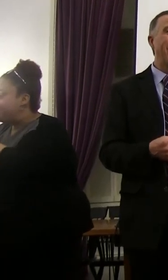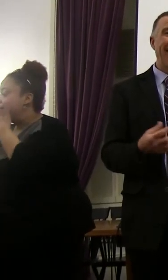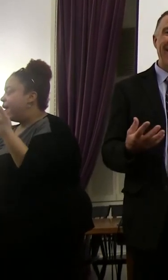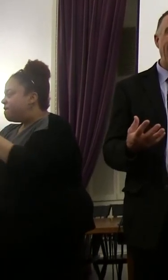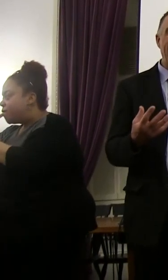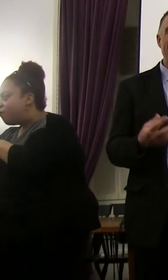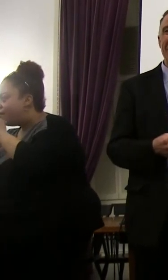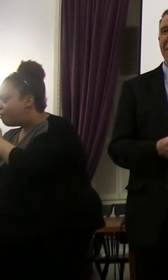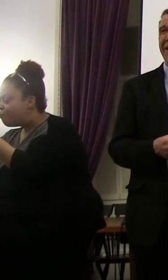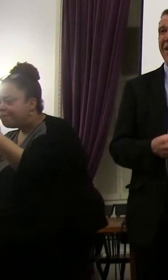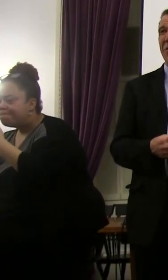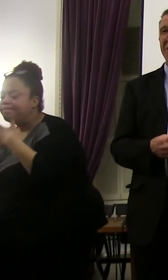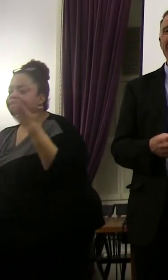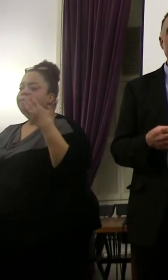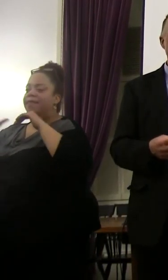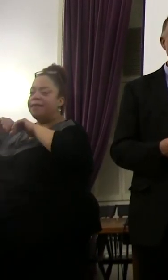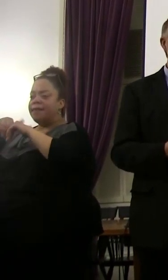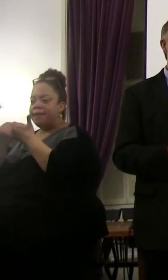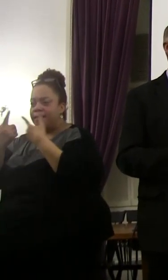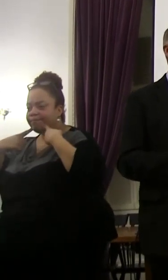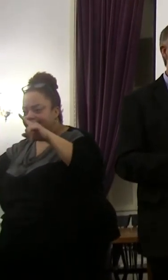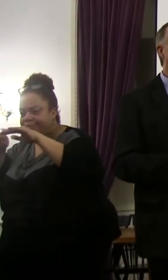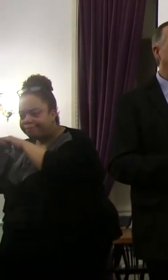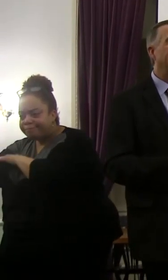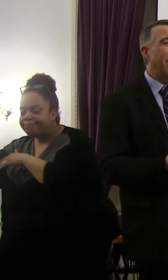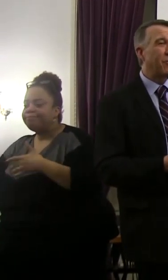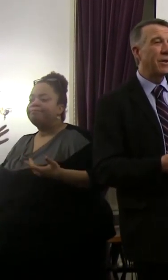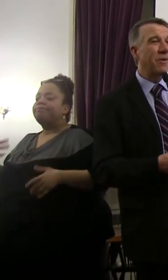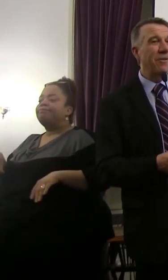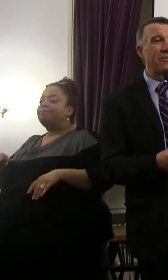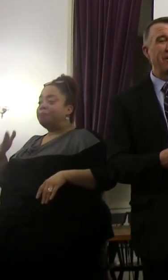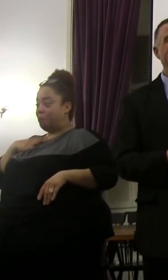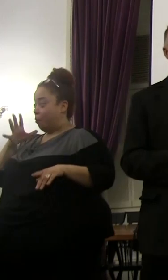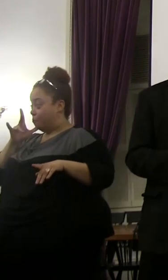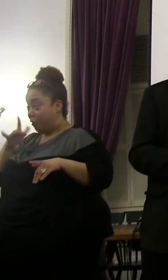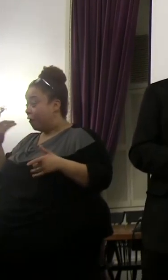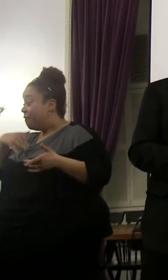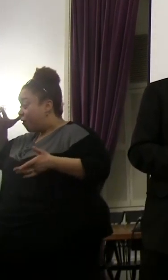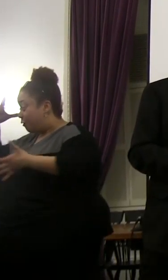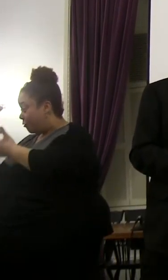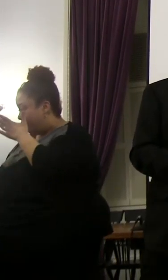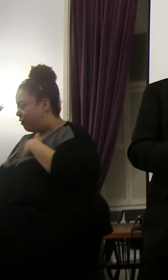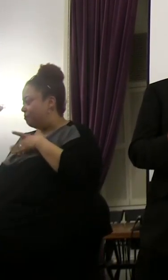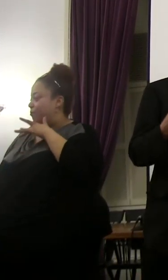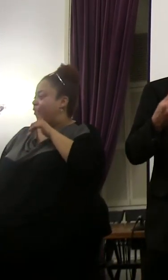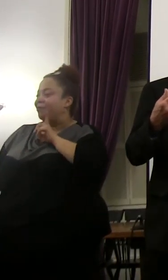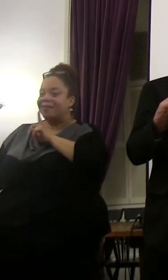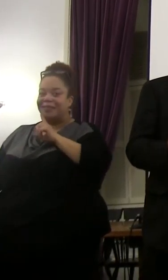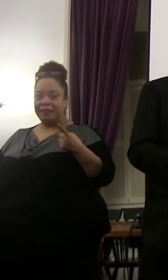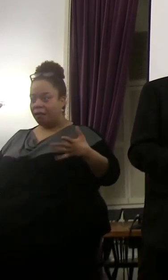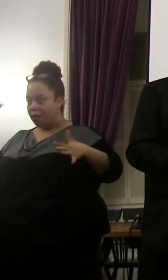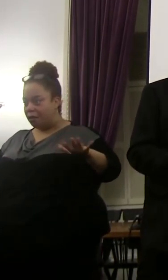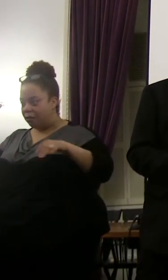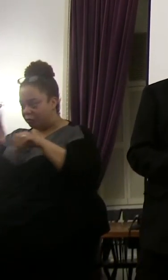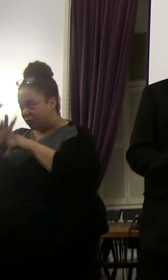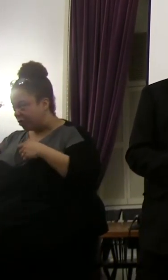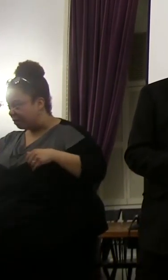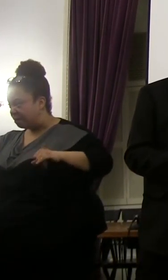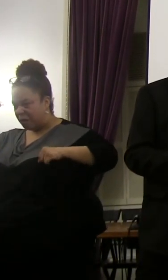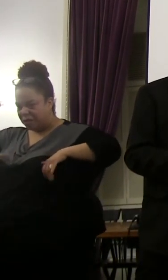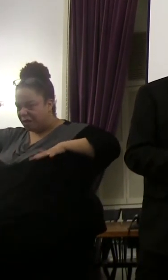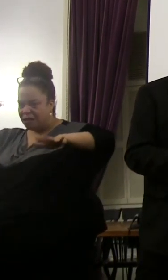all of a sudden what was a single parent of three three really you know we're very active